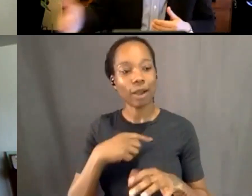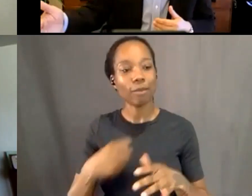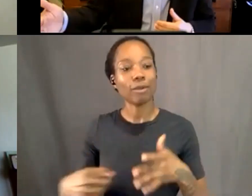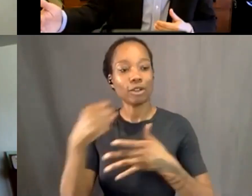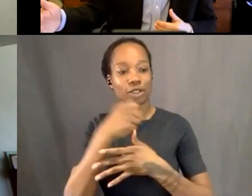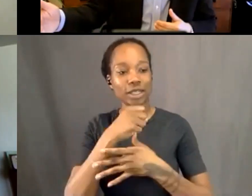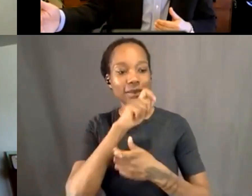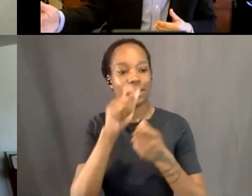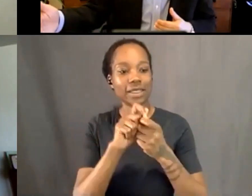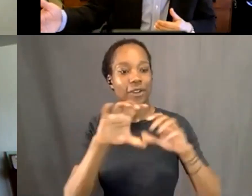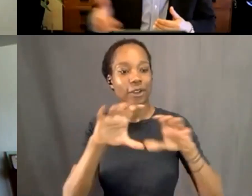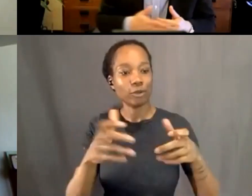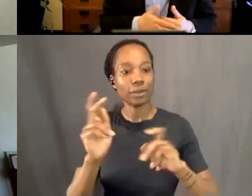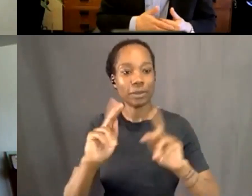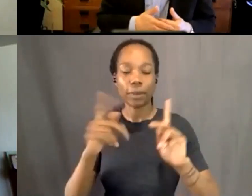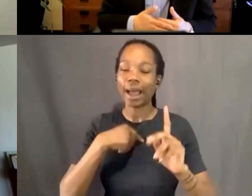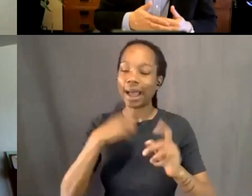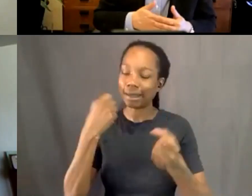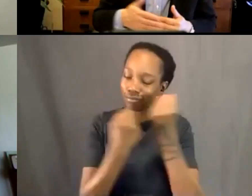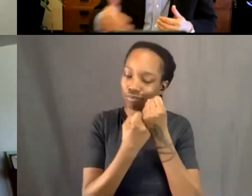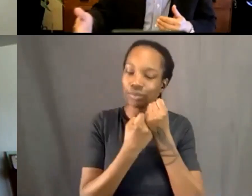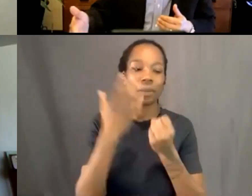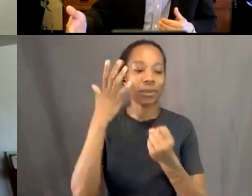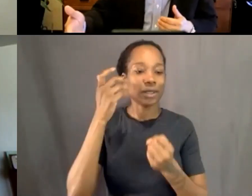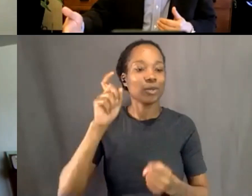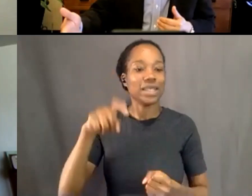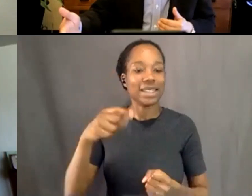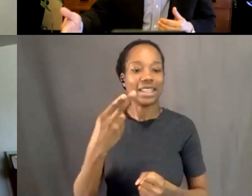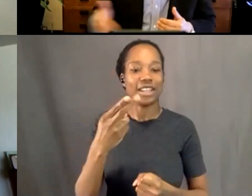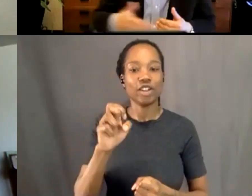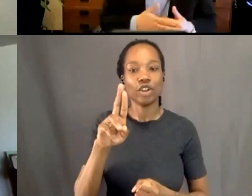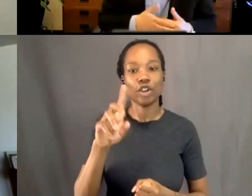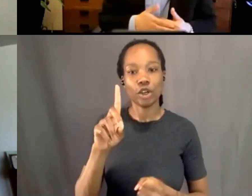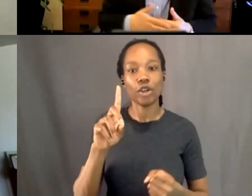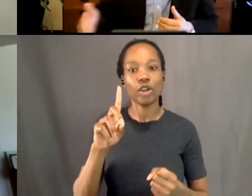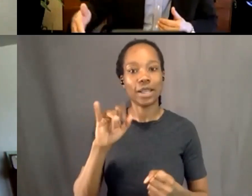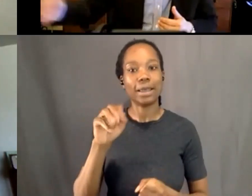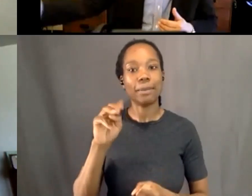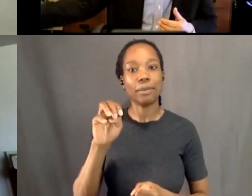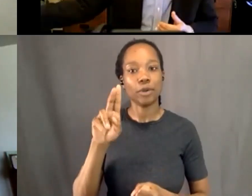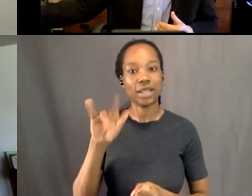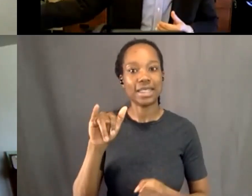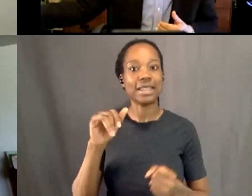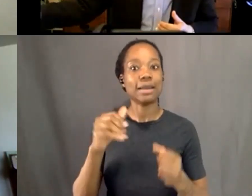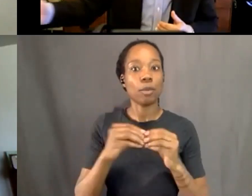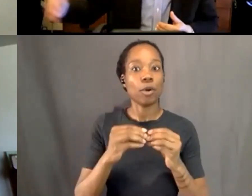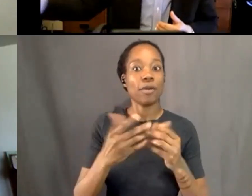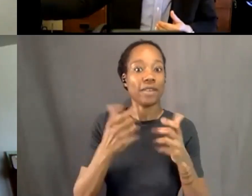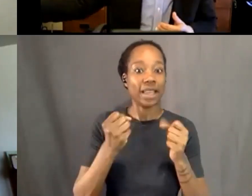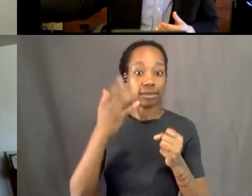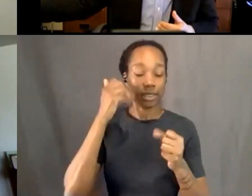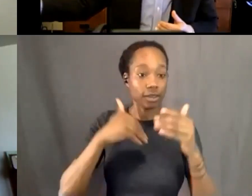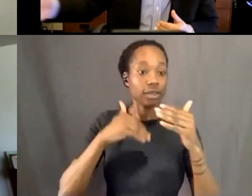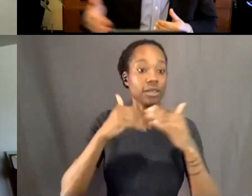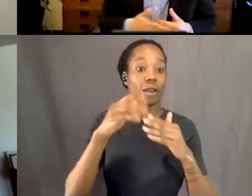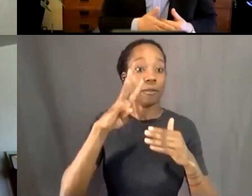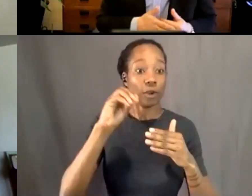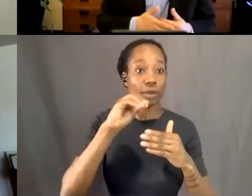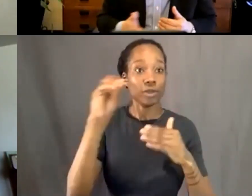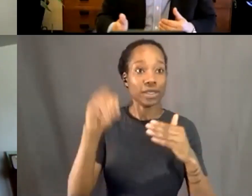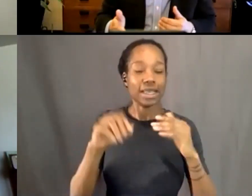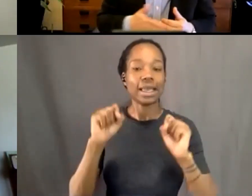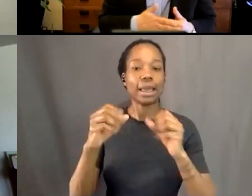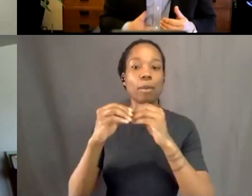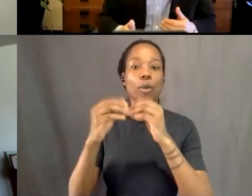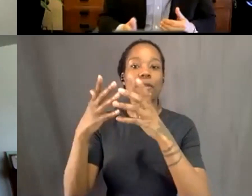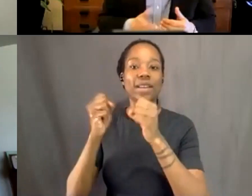to herd immunity quickly. And the quicker we get to 40%, the quicker we can get to 60% or 80%. We don't